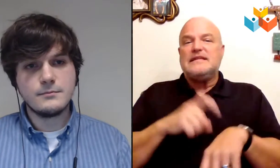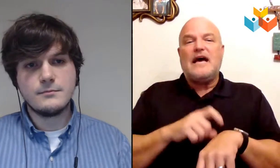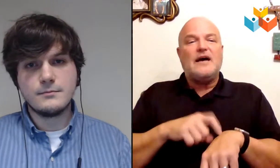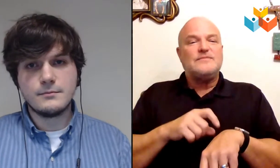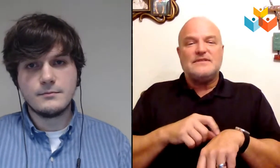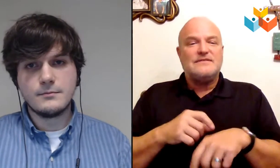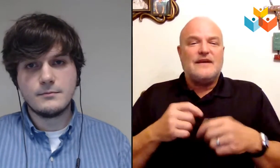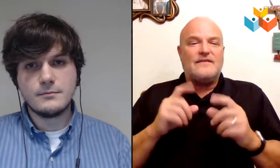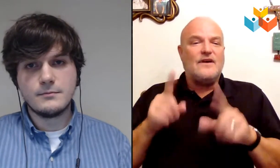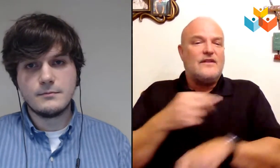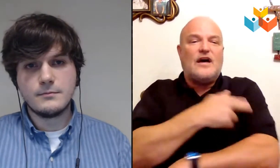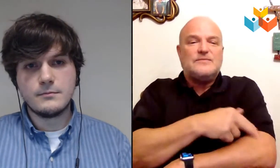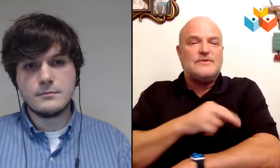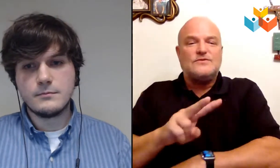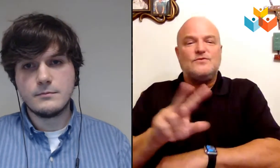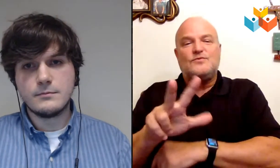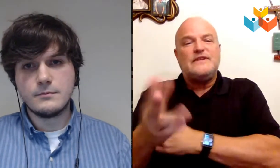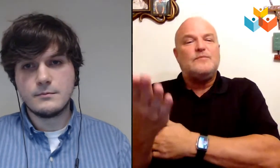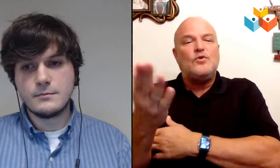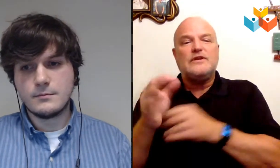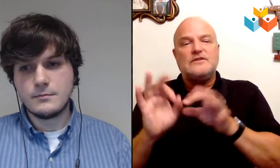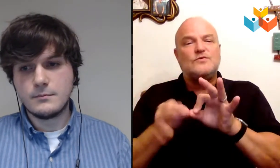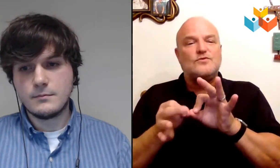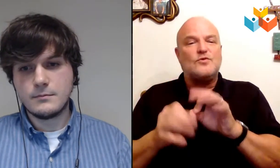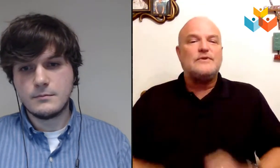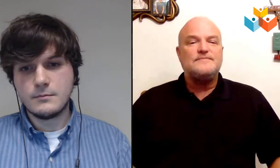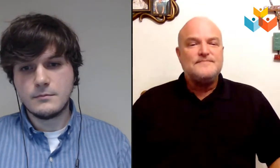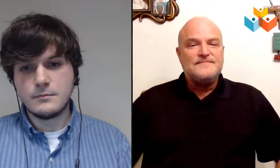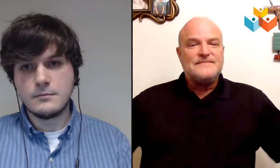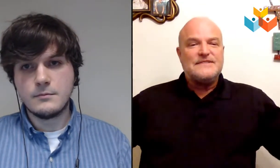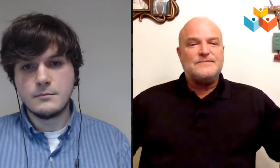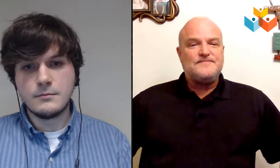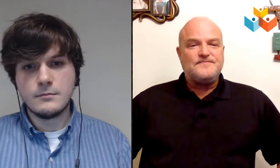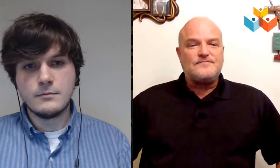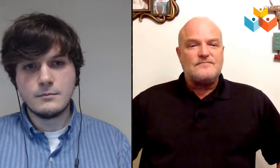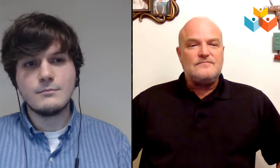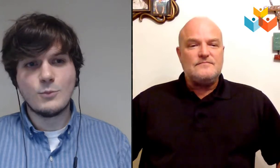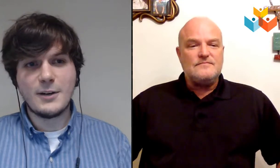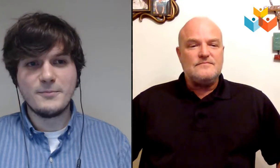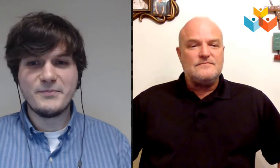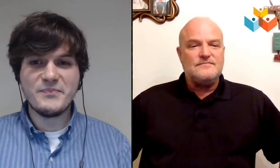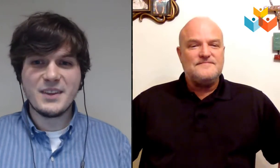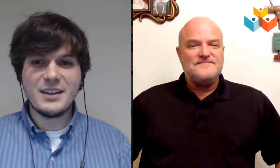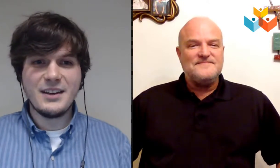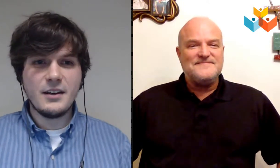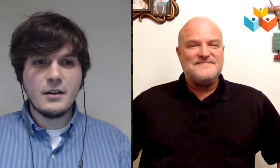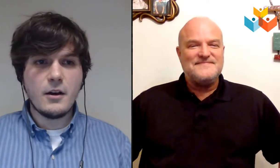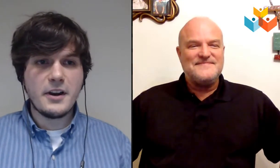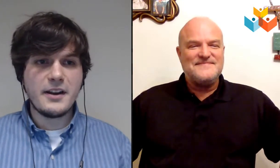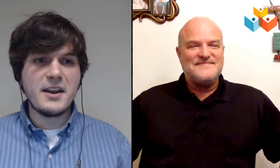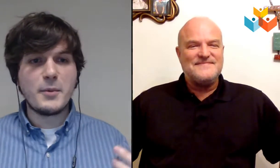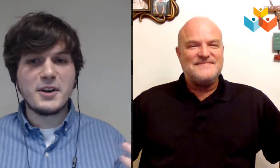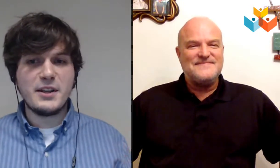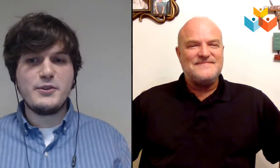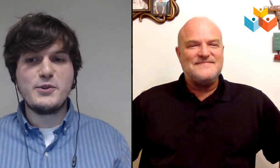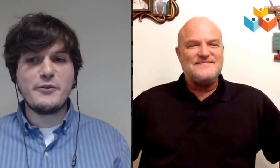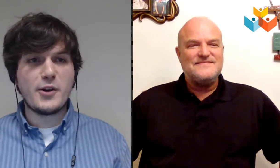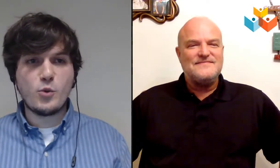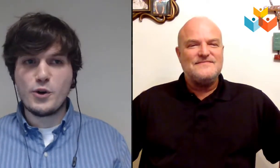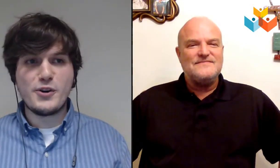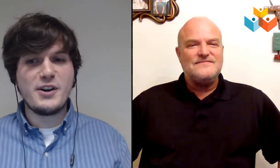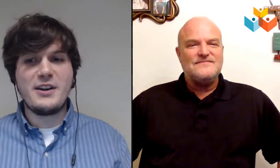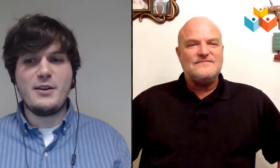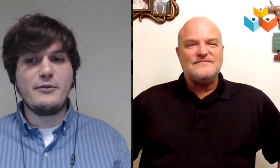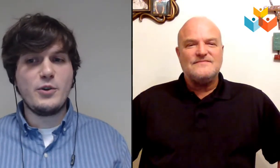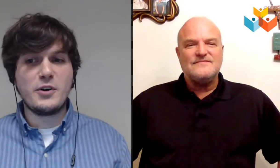many, many times I've gone to the hospital 2, 3 in the morning to interpret. So. Wow. All right, Eddie, I'm going to give you the